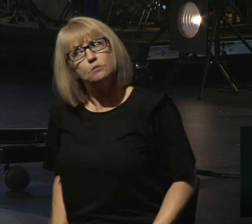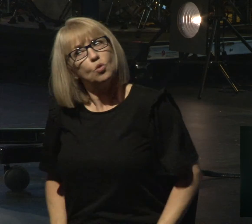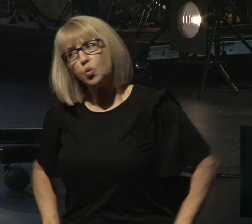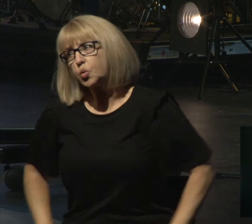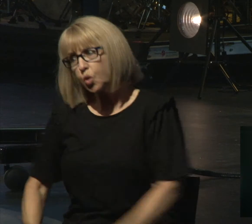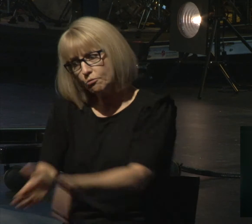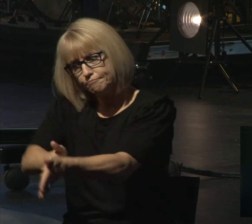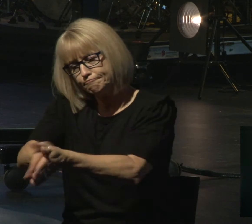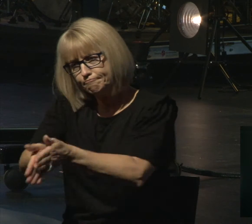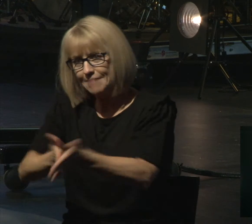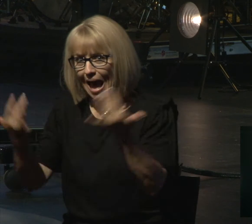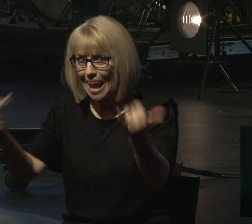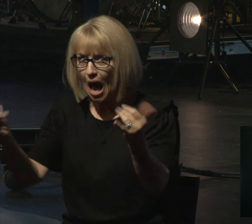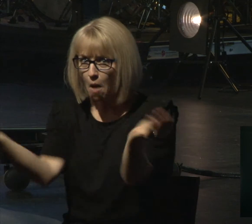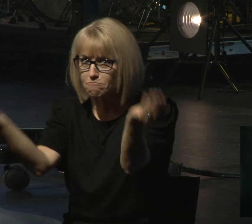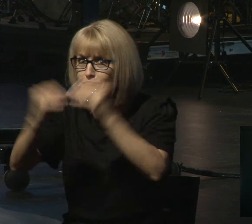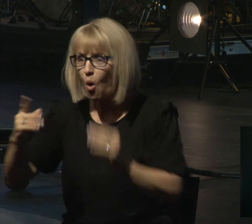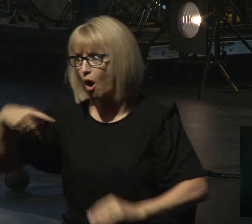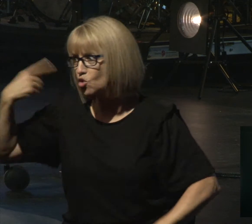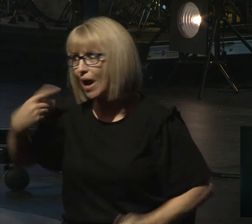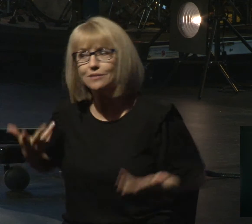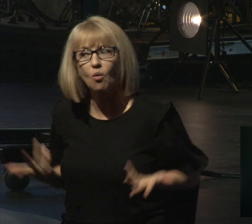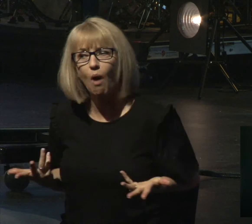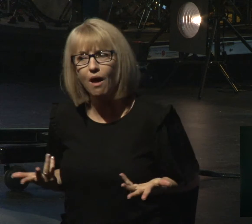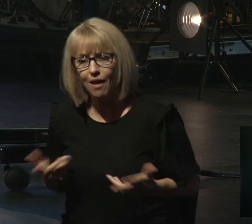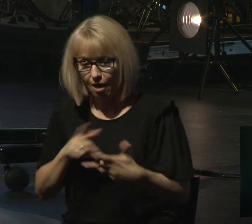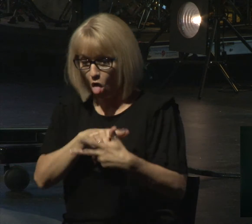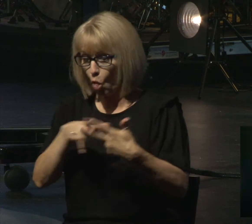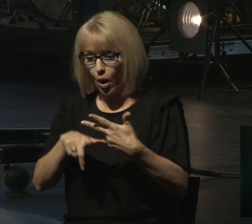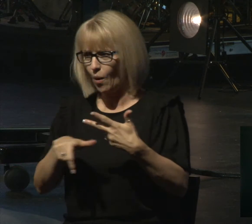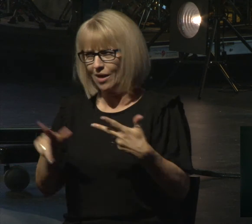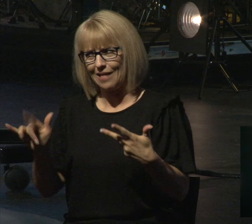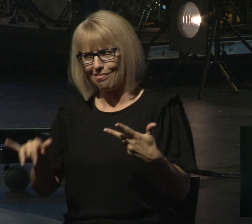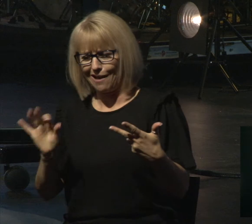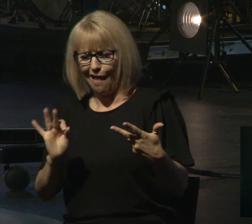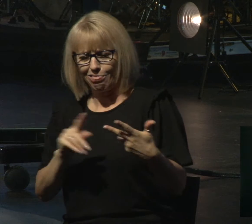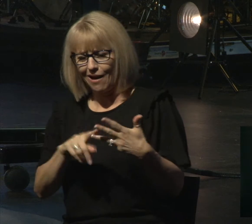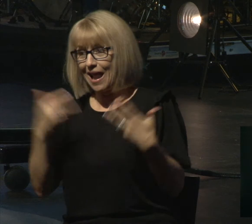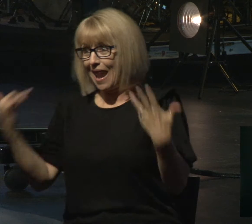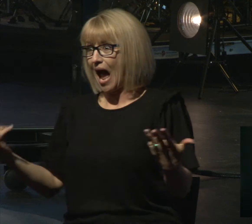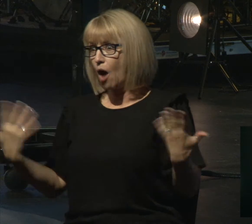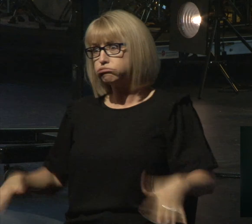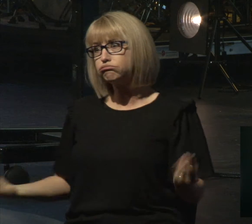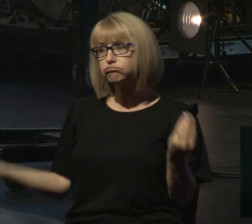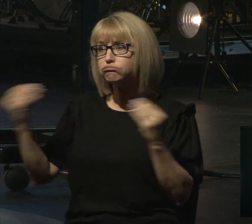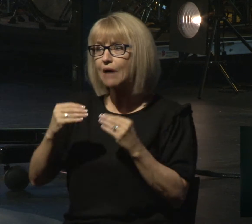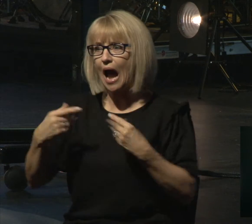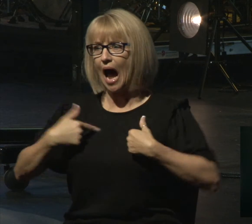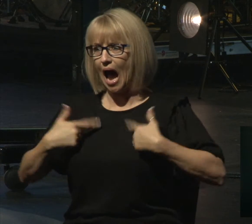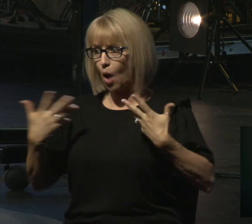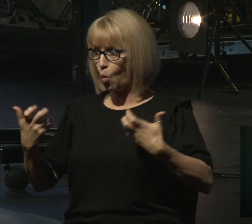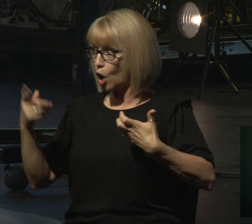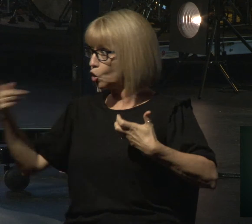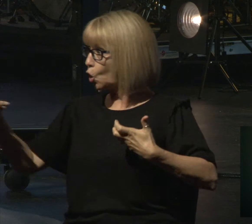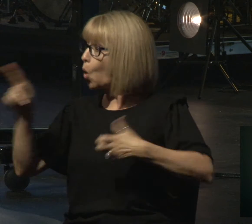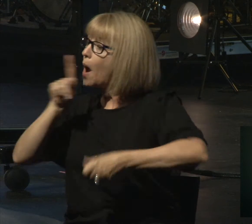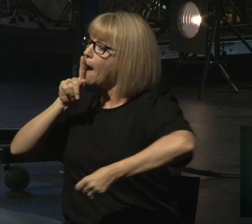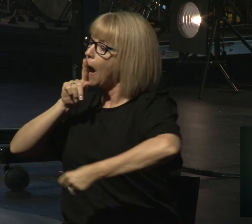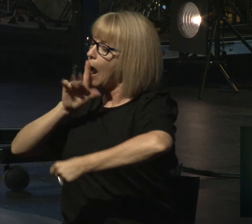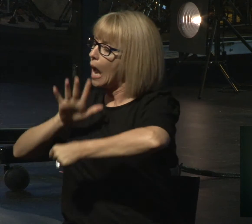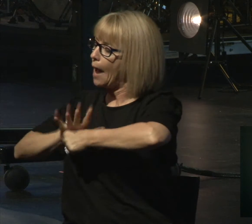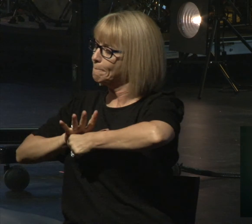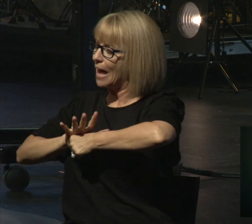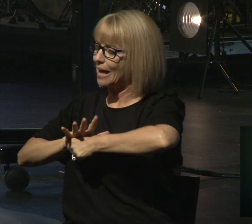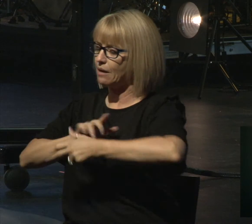those first 3 weeks. And here's what I'm going to ask you to do today. I'm going to ask you to commit to making those 3 things part of